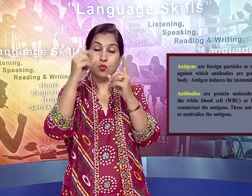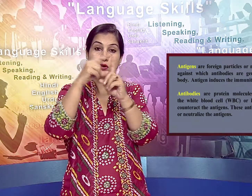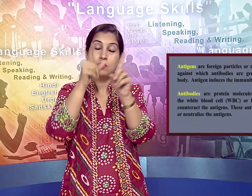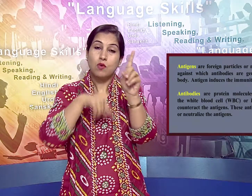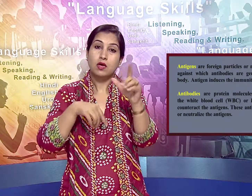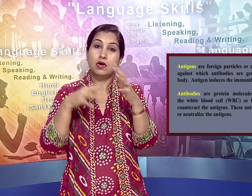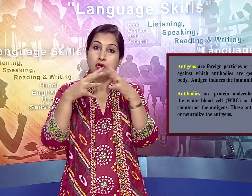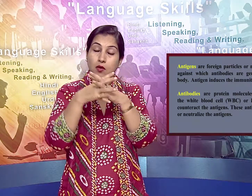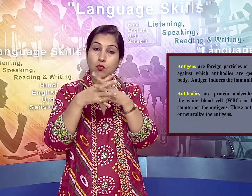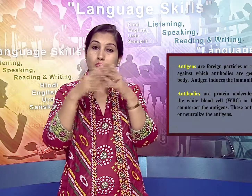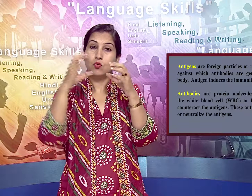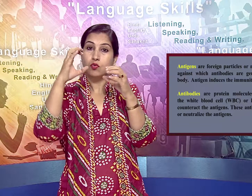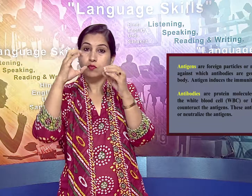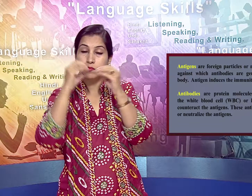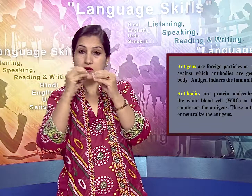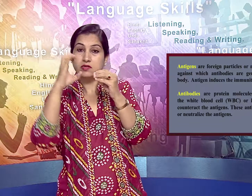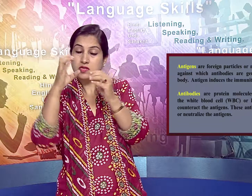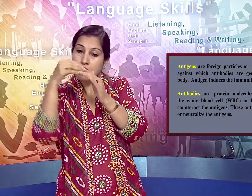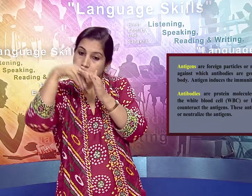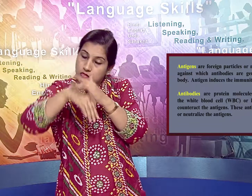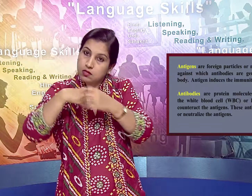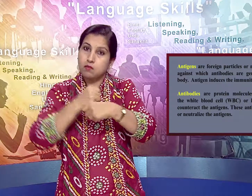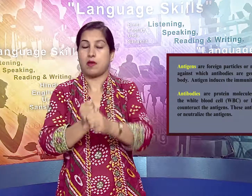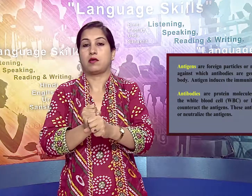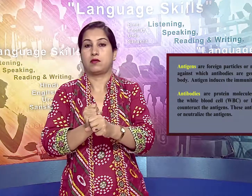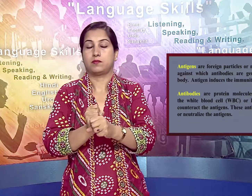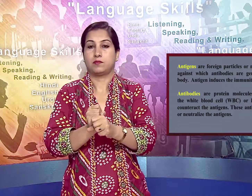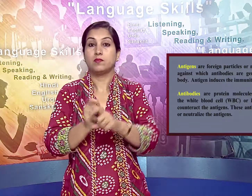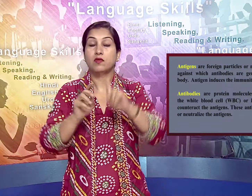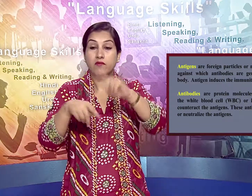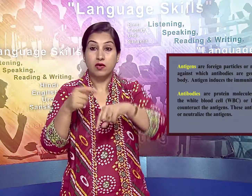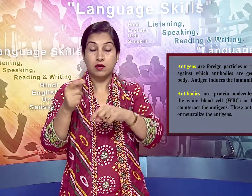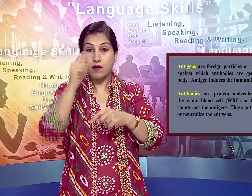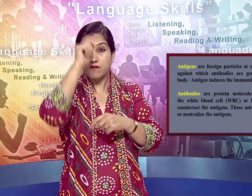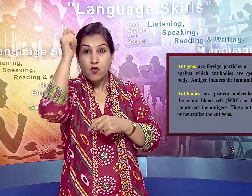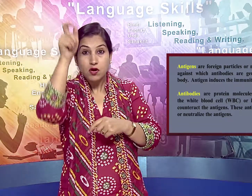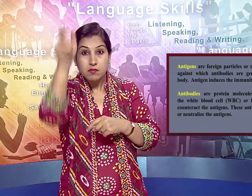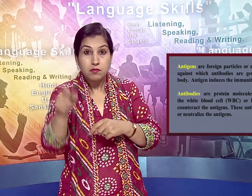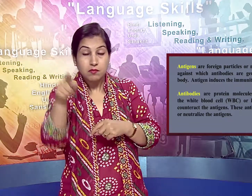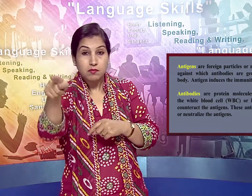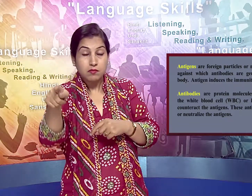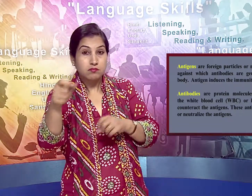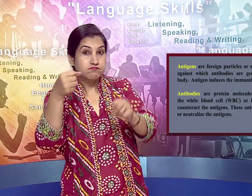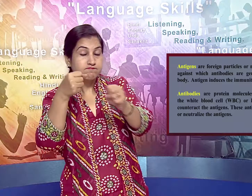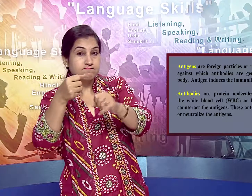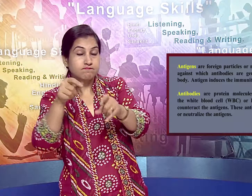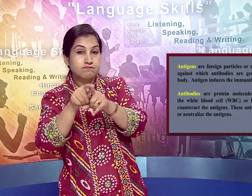or lymphocytes to counteract the antigen. These